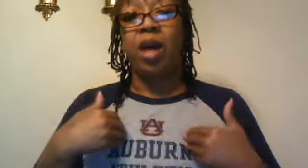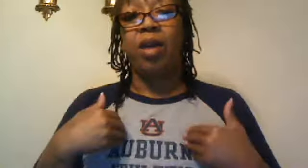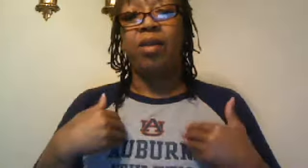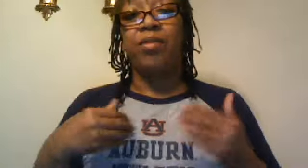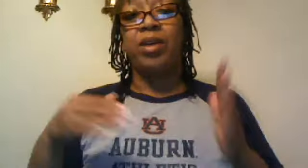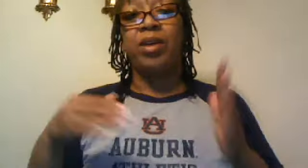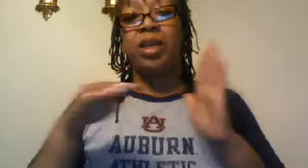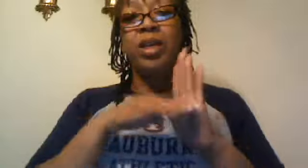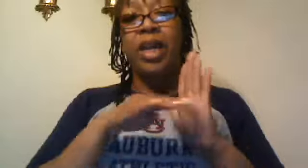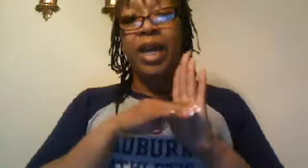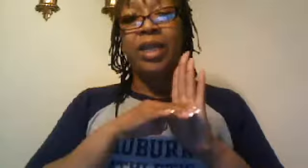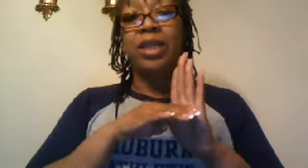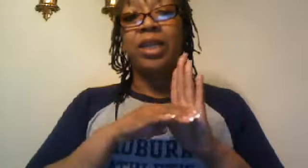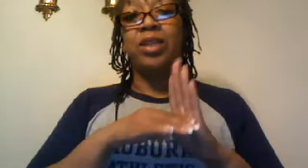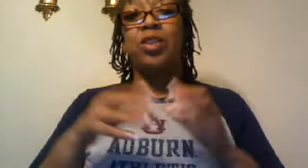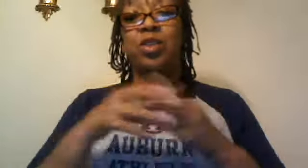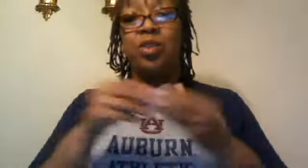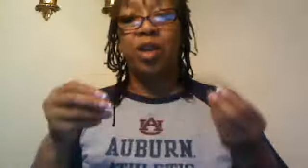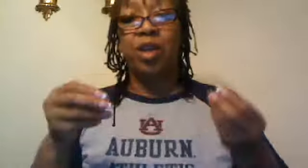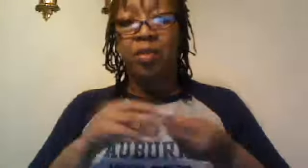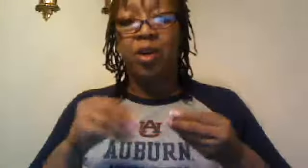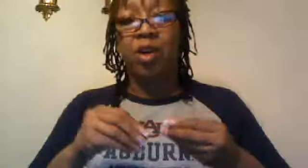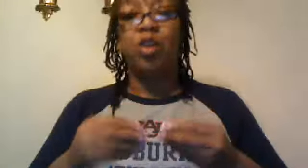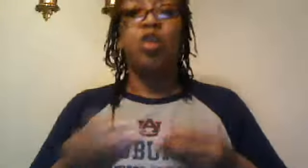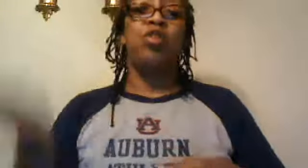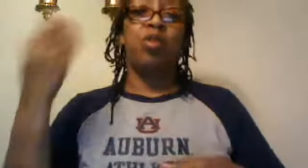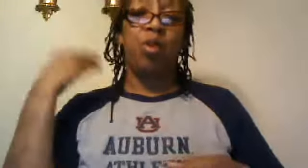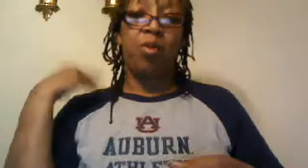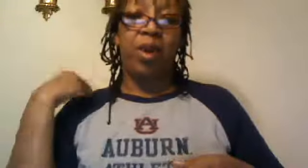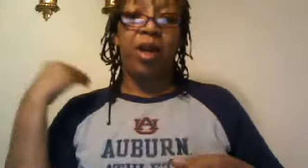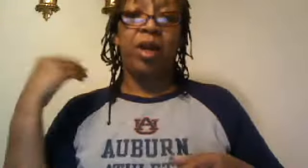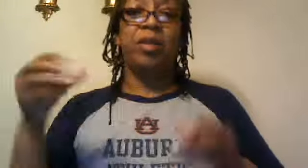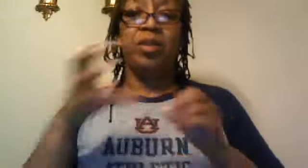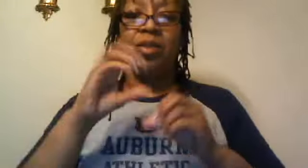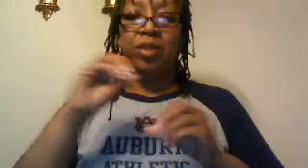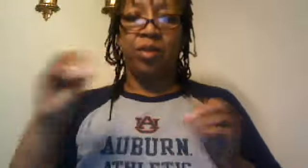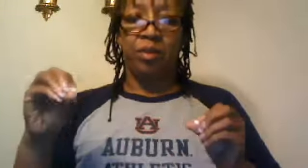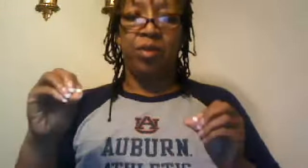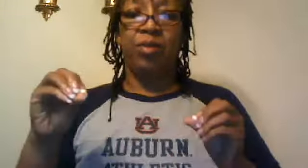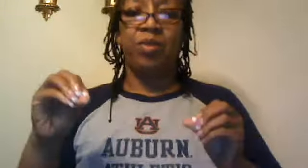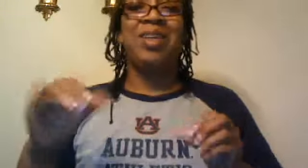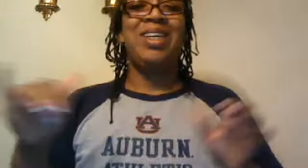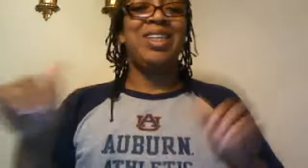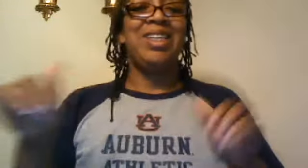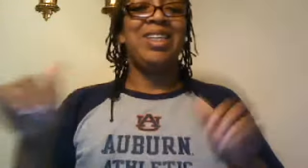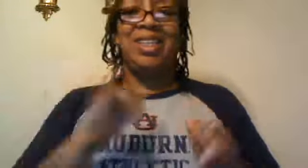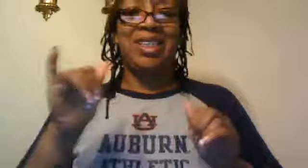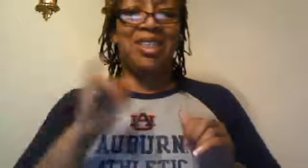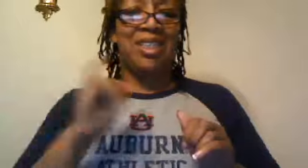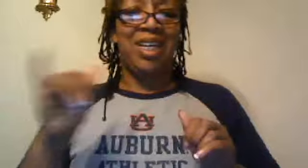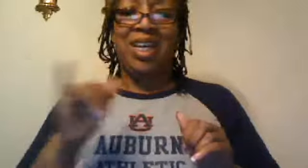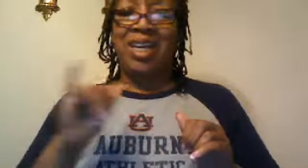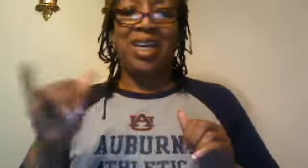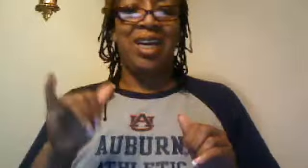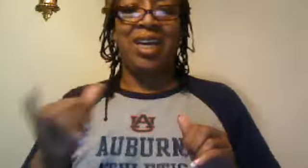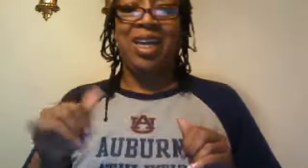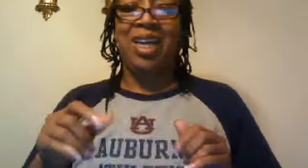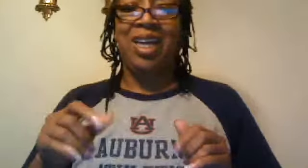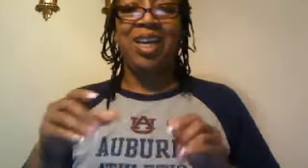your number, you're going to get back to 0 because they have the same size. You could view it that way. They both have a magnitude of 5, but this is